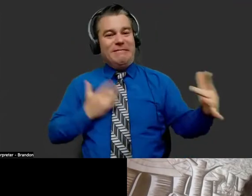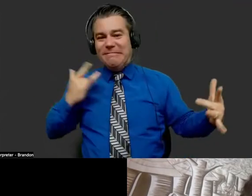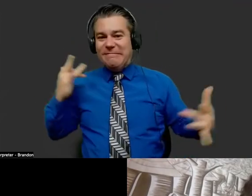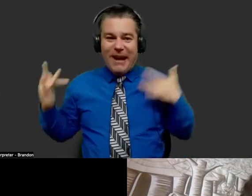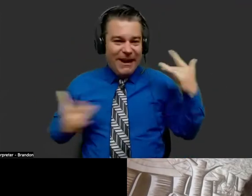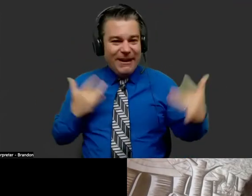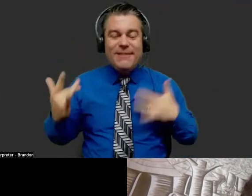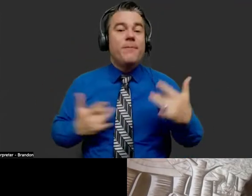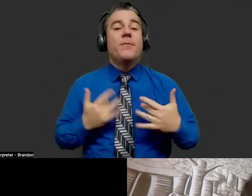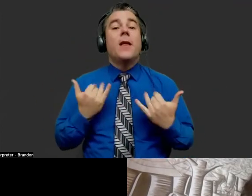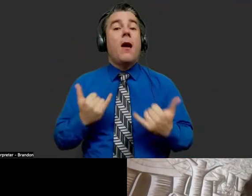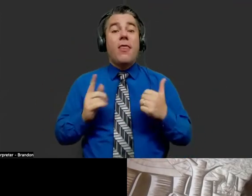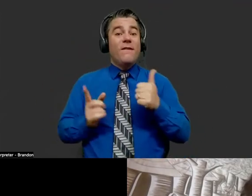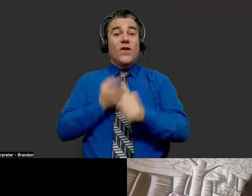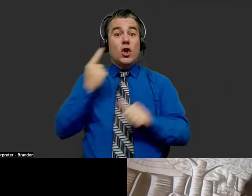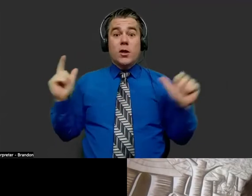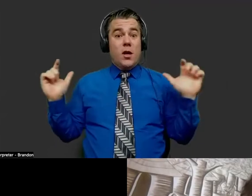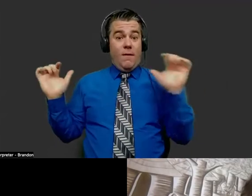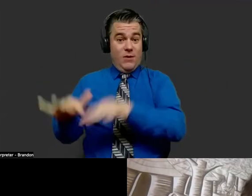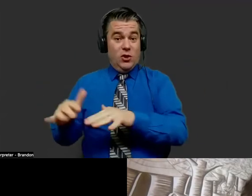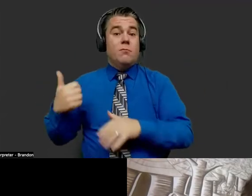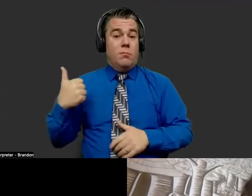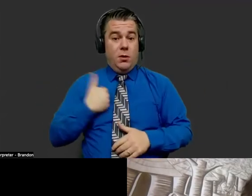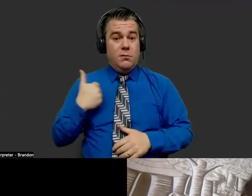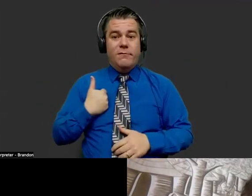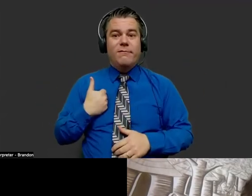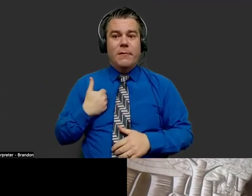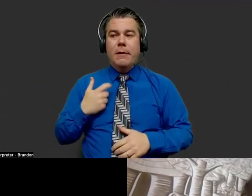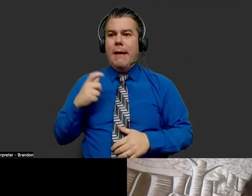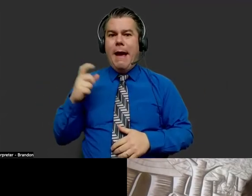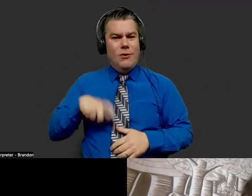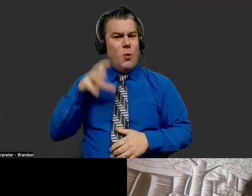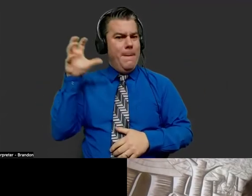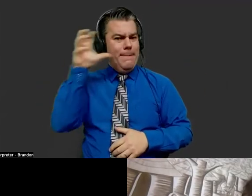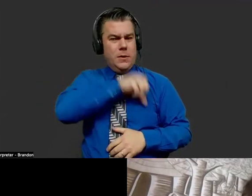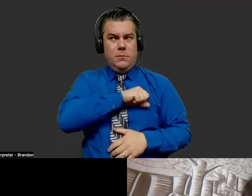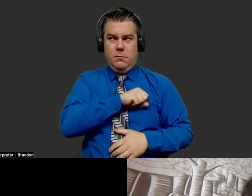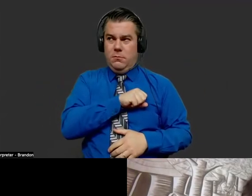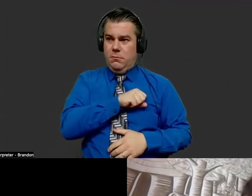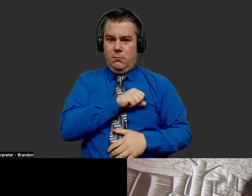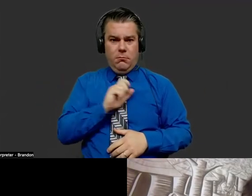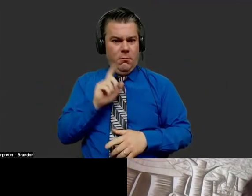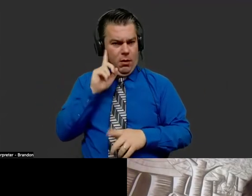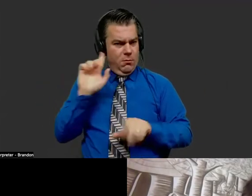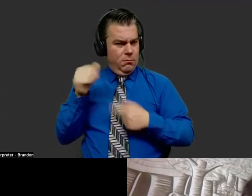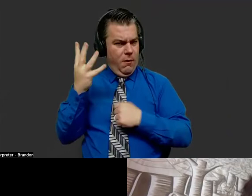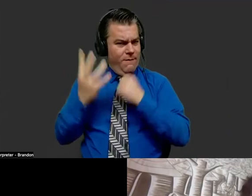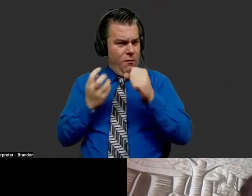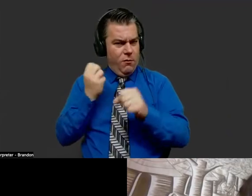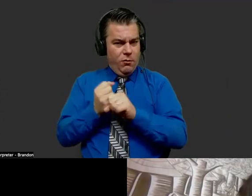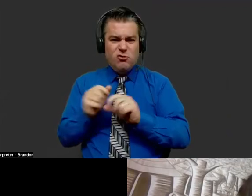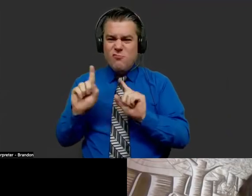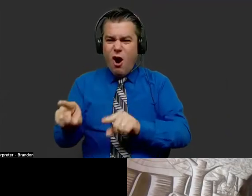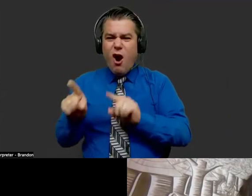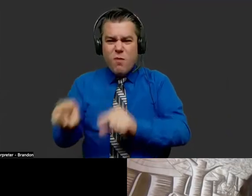the first convention I have had to miss in I think 4 years. And it was so hard